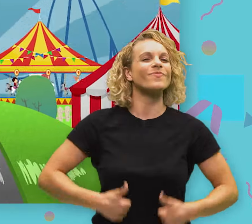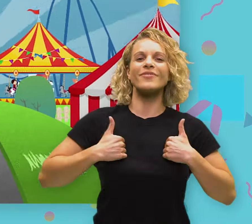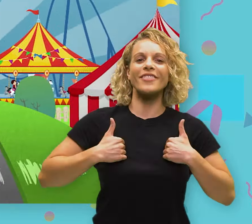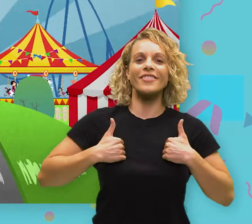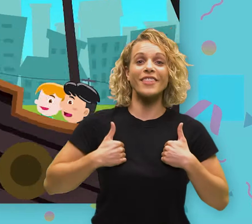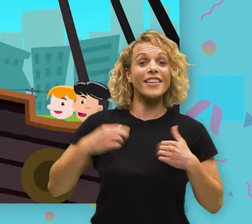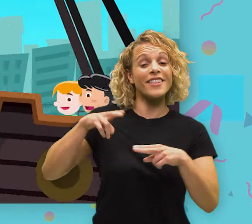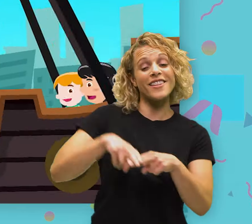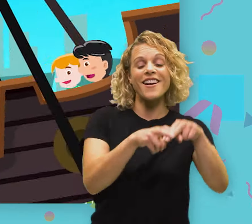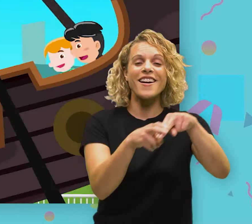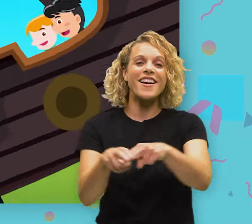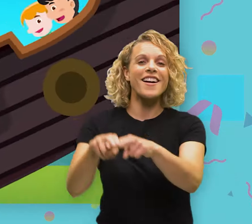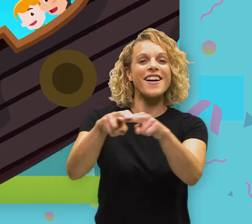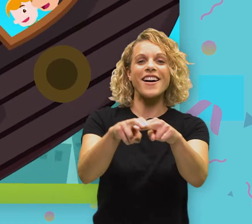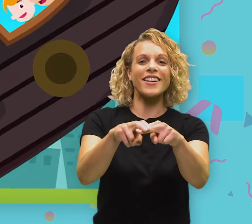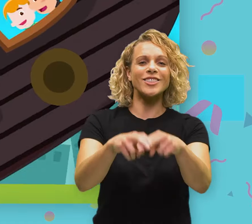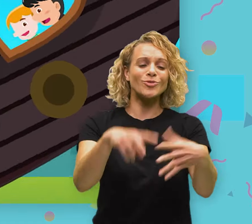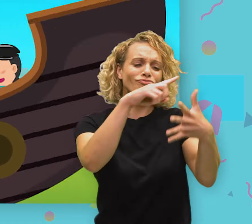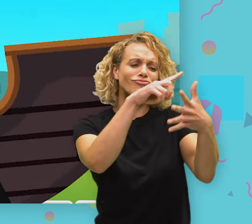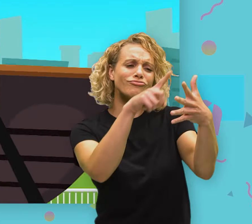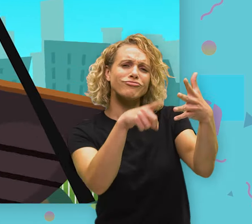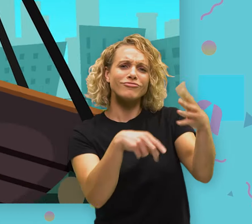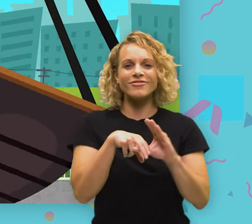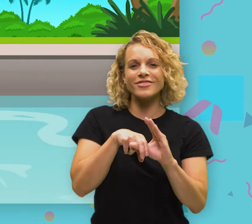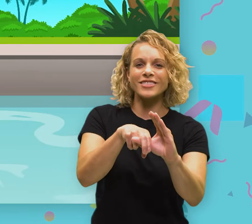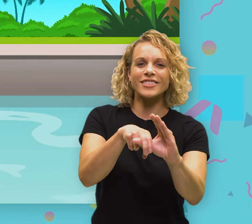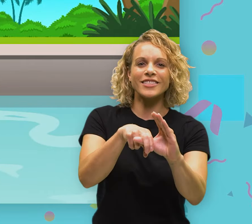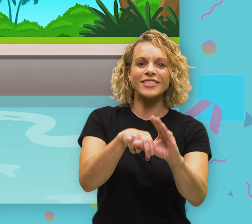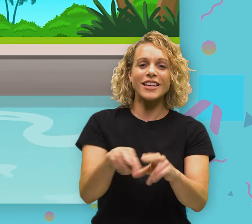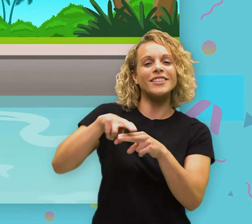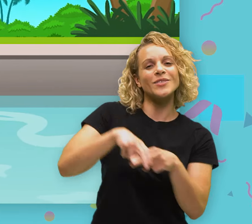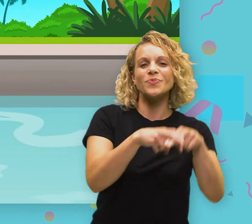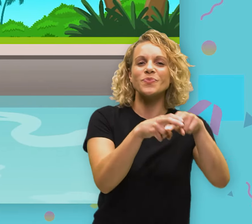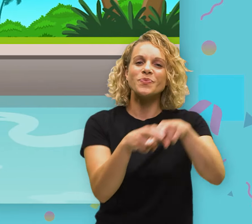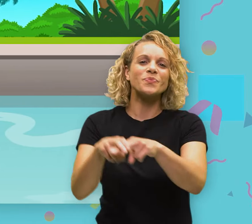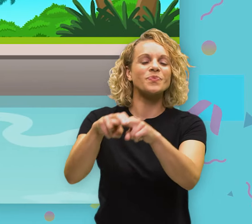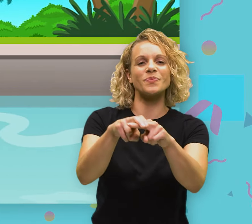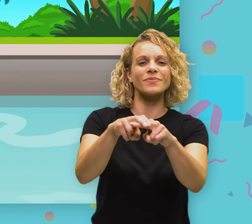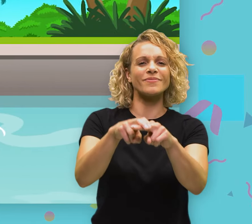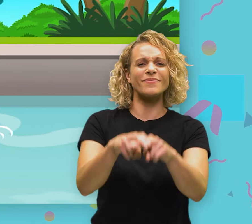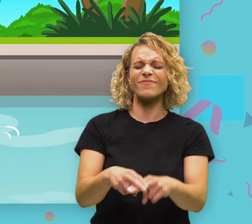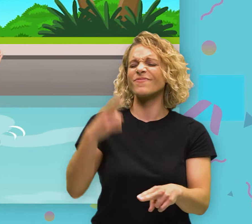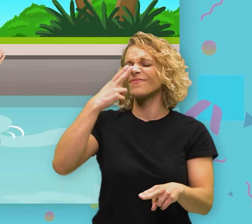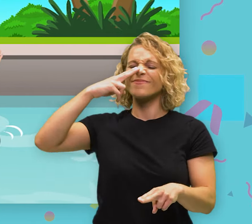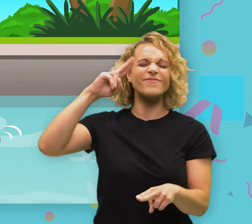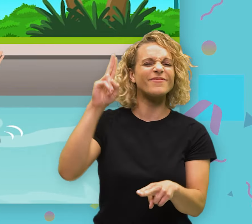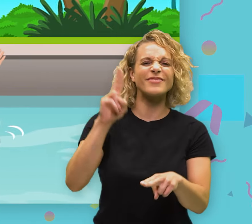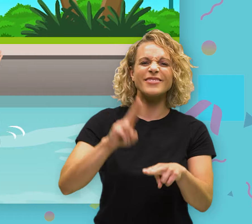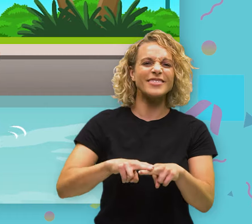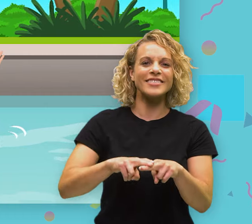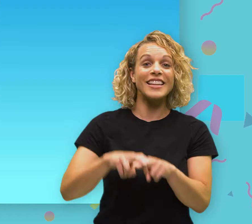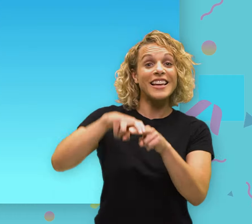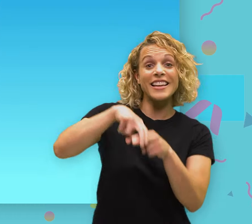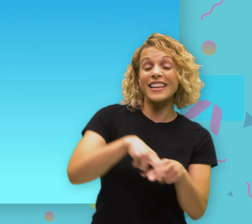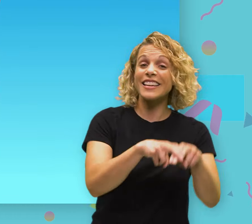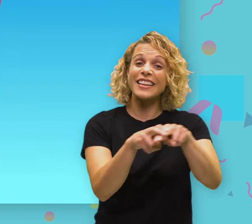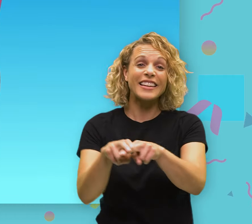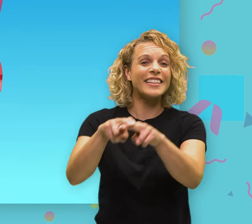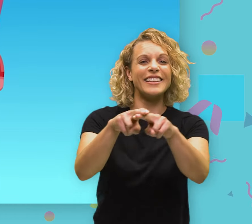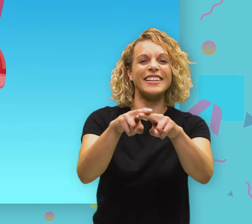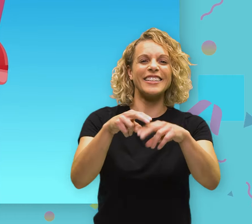of my life. At the theme park, there are so many rides. At the theme park, I have so much fun. At